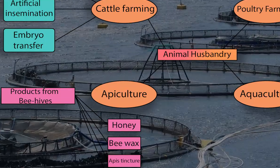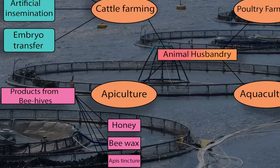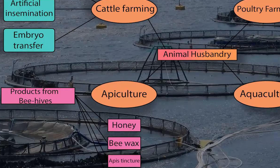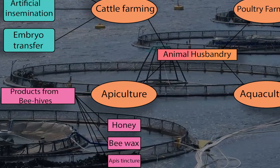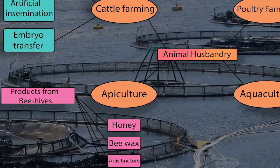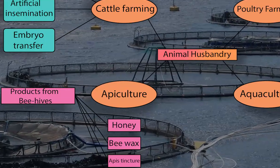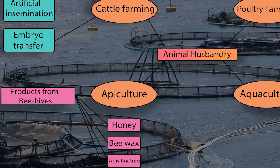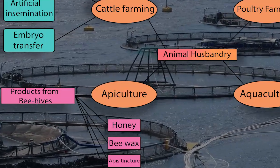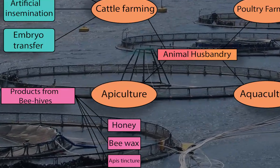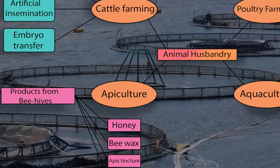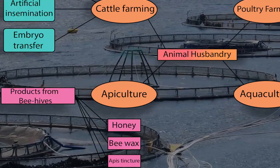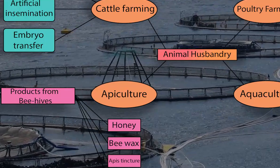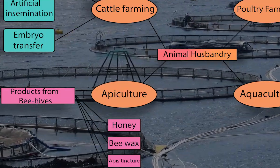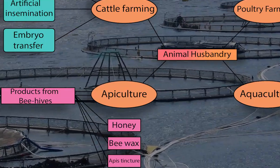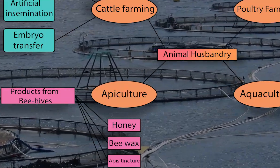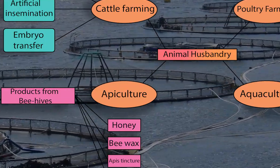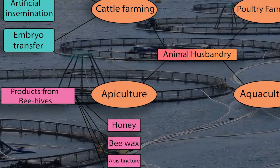animals.